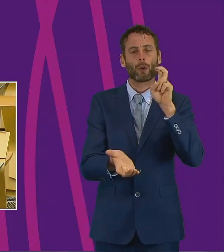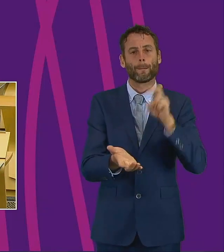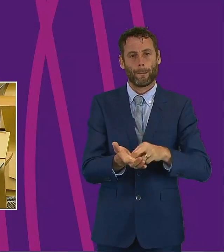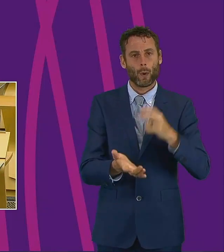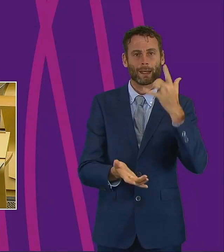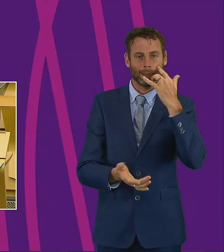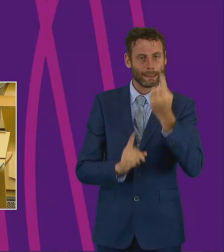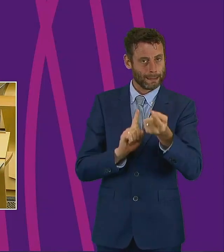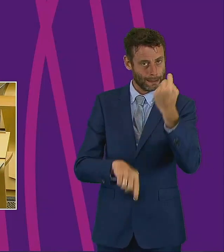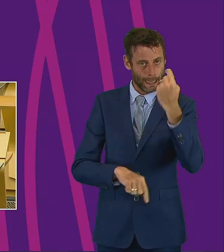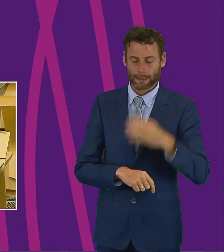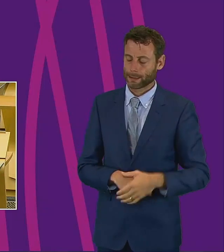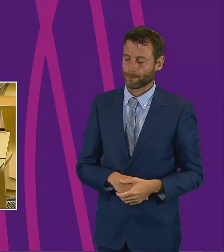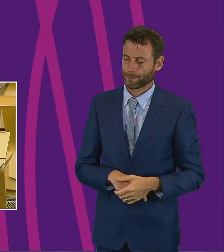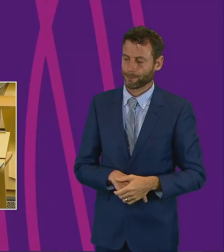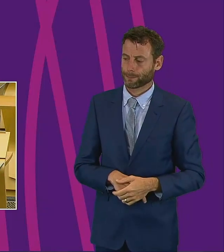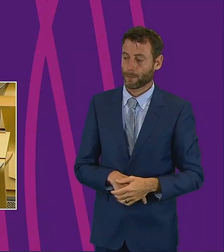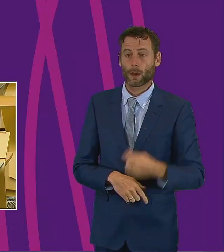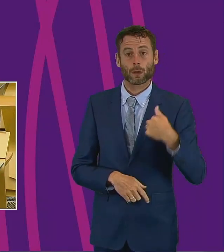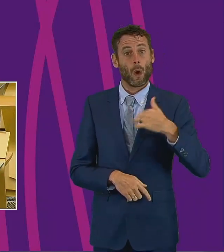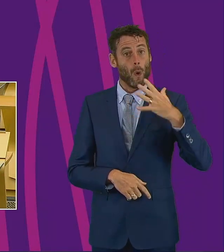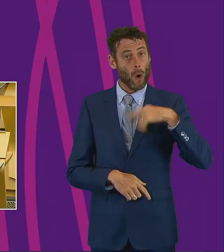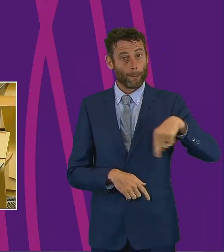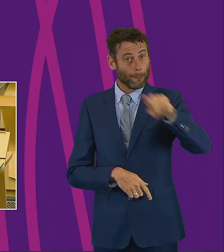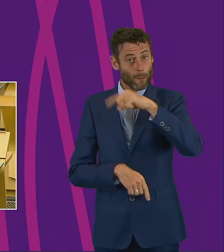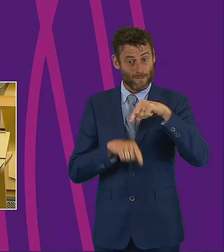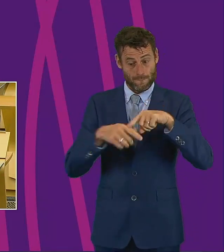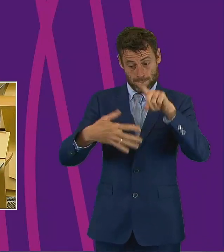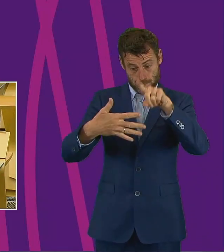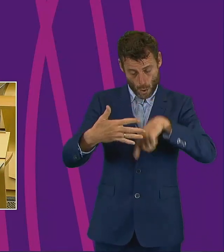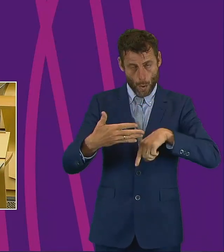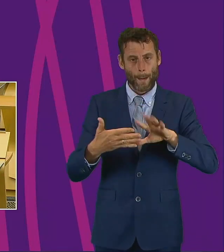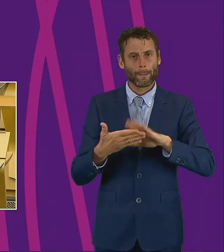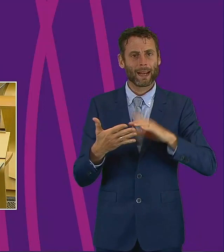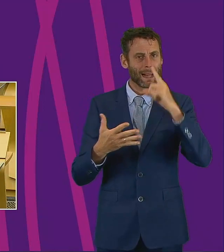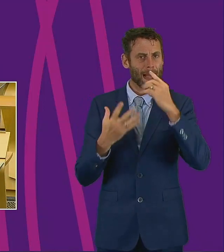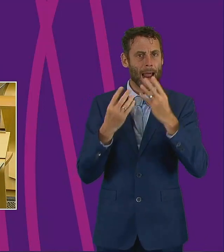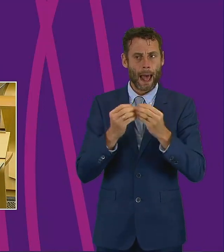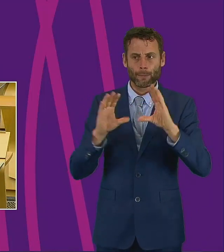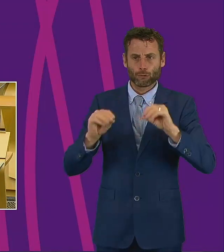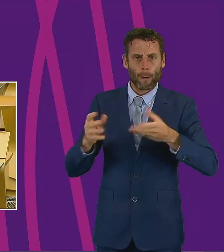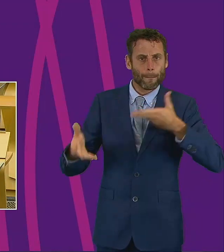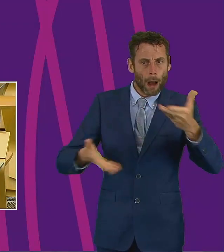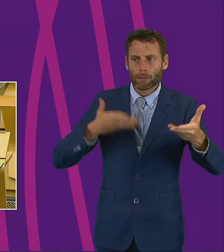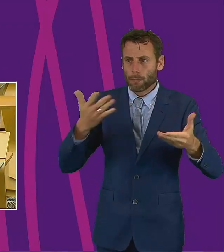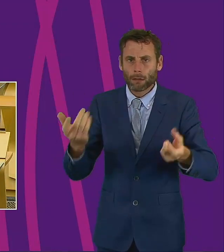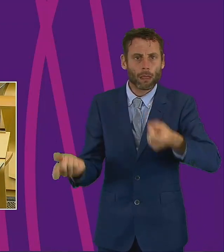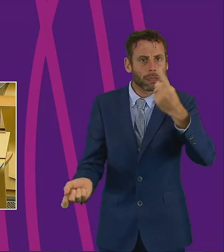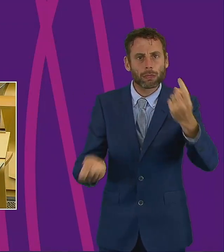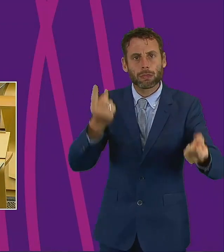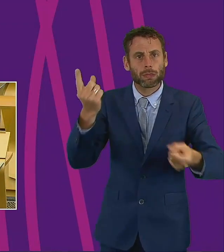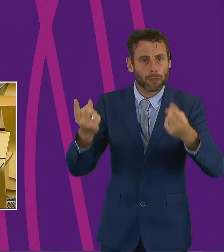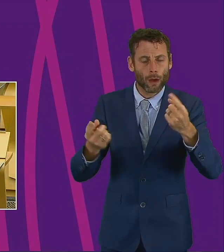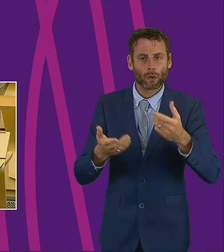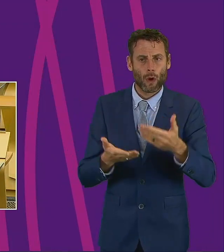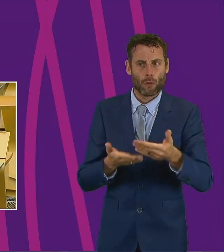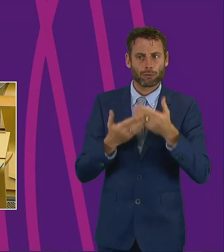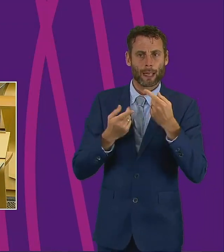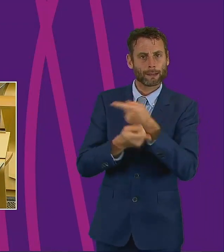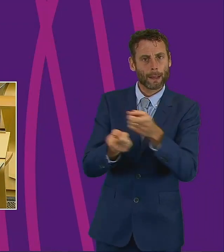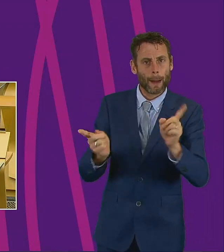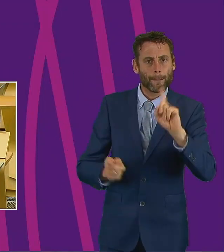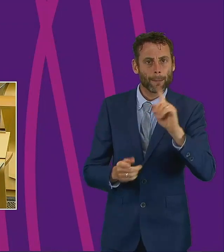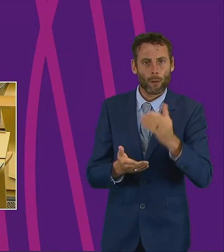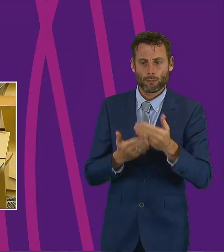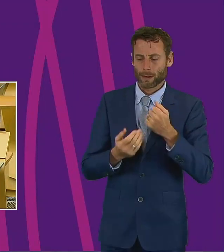to drive down this virus, protect ourselves, our loved ones and the wider community. So my thanks again to everybody who is helping us do exactly that.